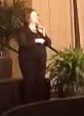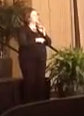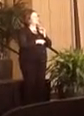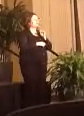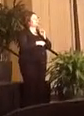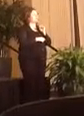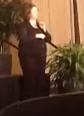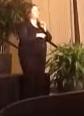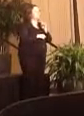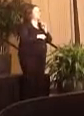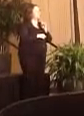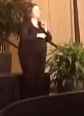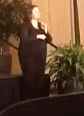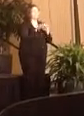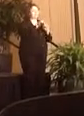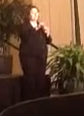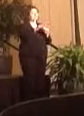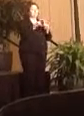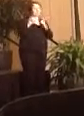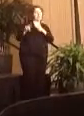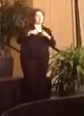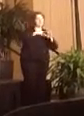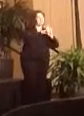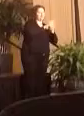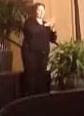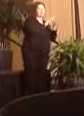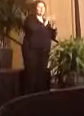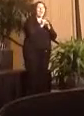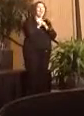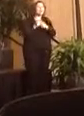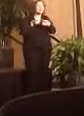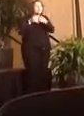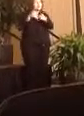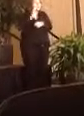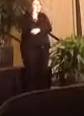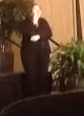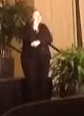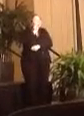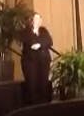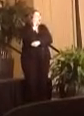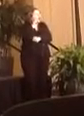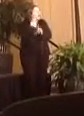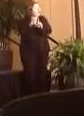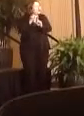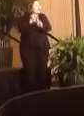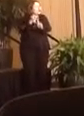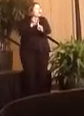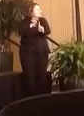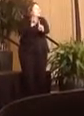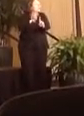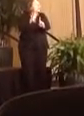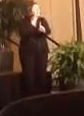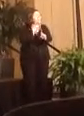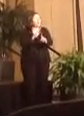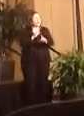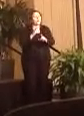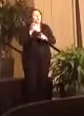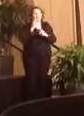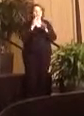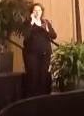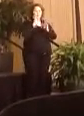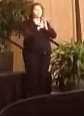about negative comments, how do you deal with like stalker, crazy, psycho people? Like even the picture you put on Instagram a few minutes ago